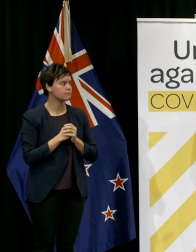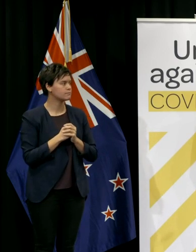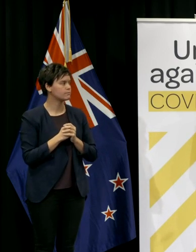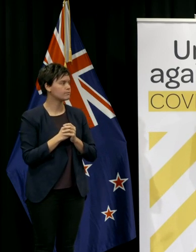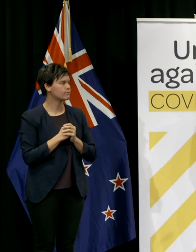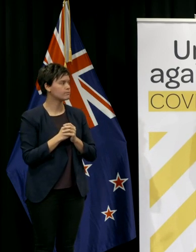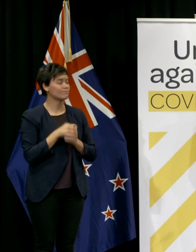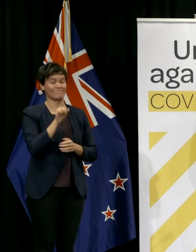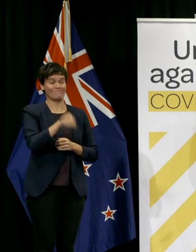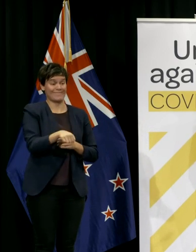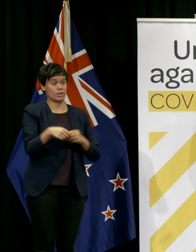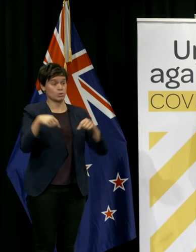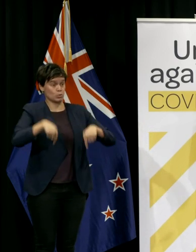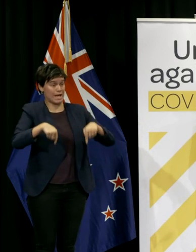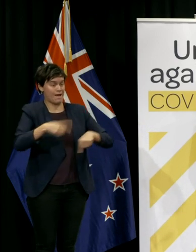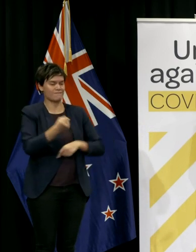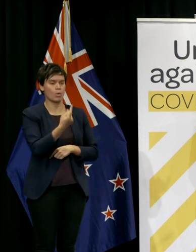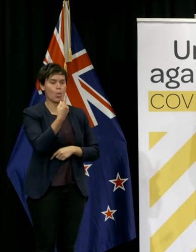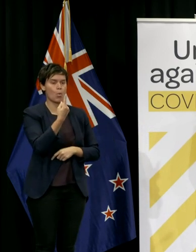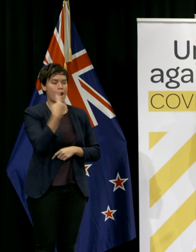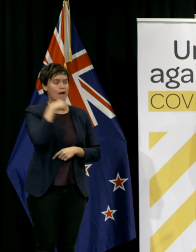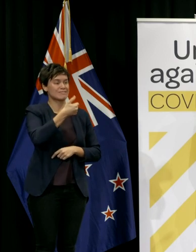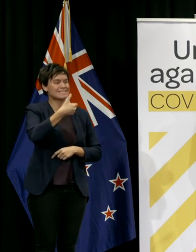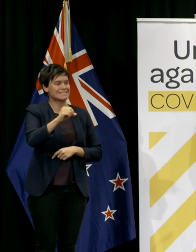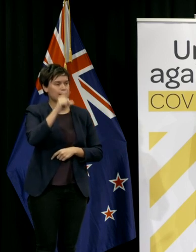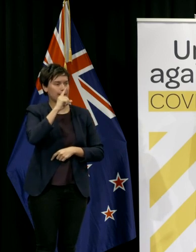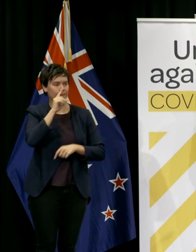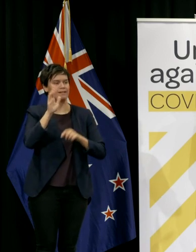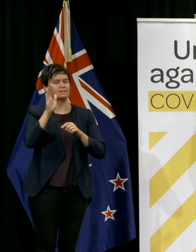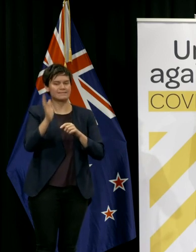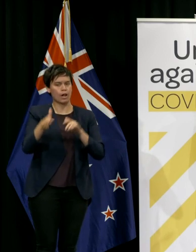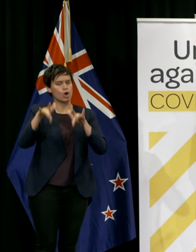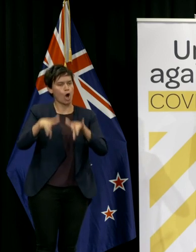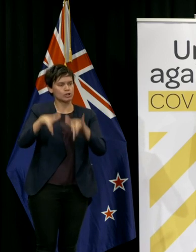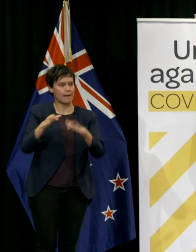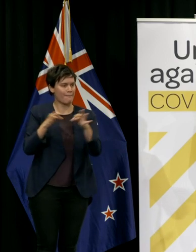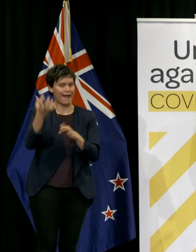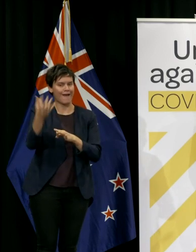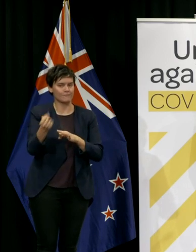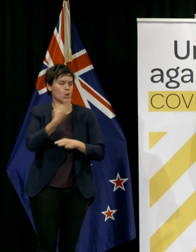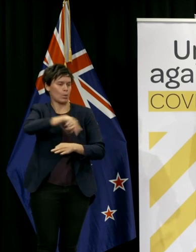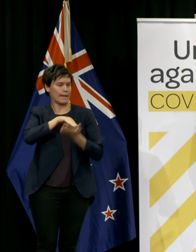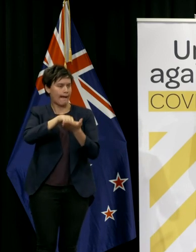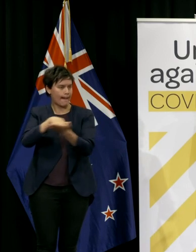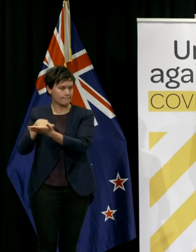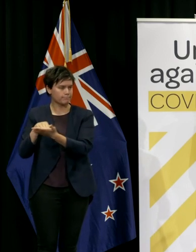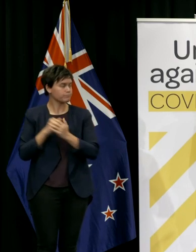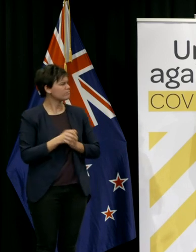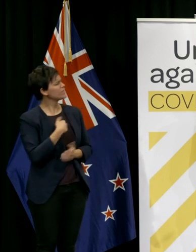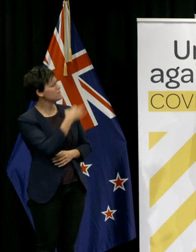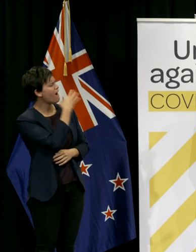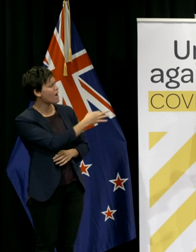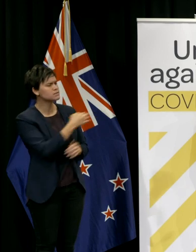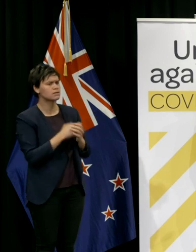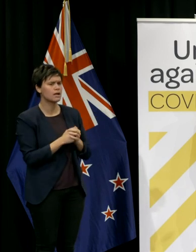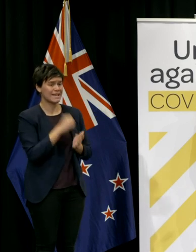being processed quite quickly. Will police be conducting any spot checks on people's homes? And what about people who are driving